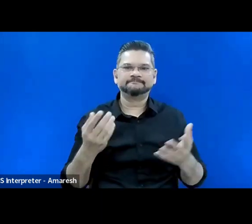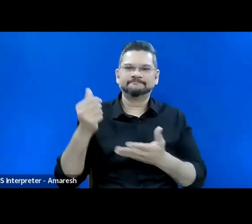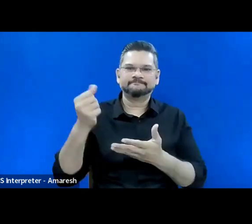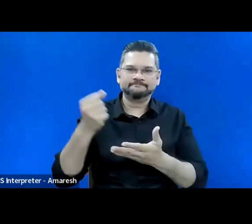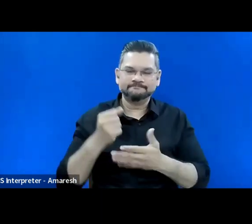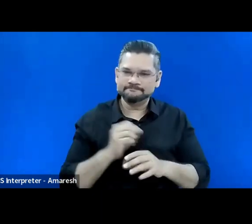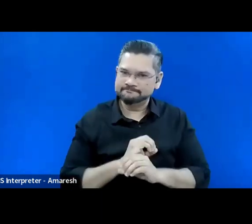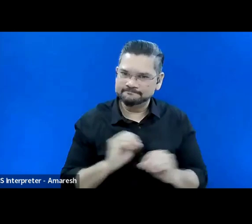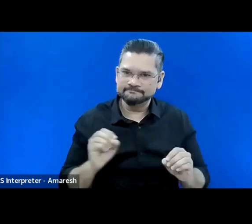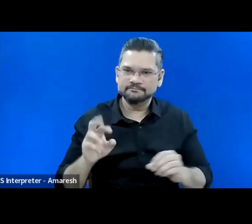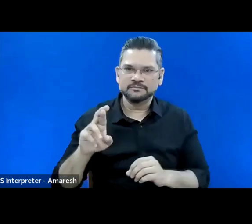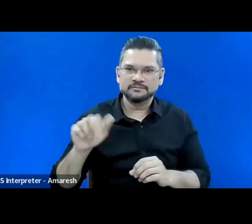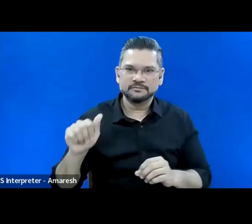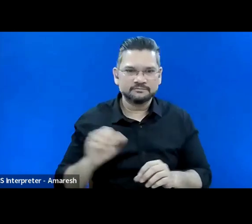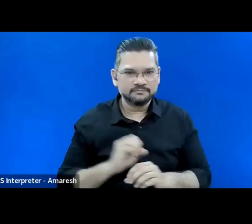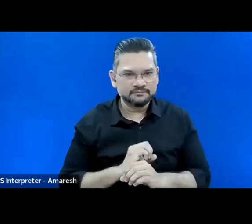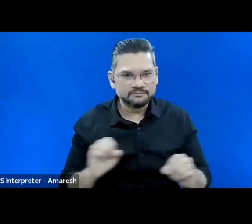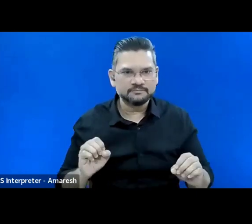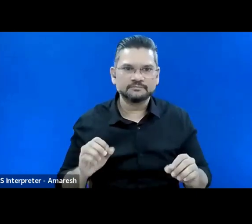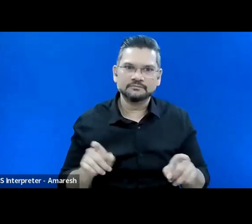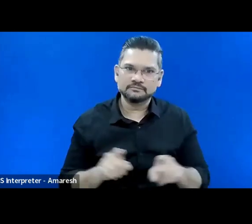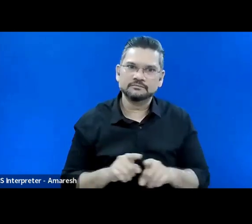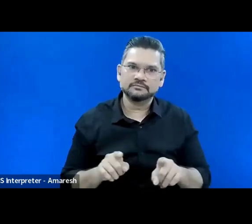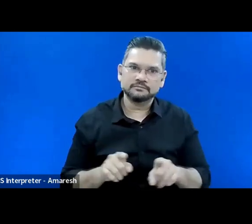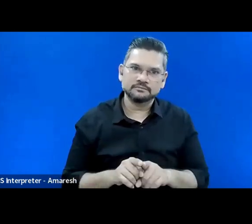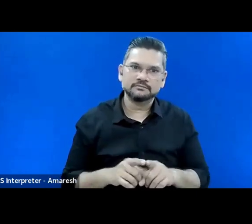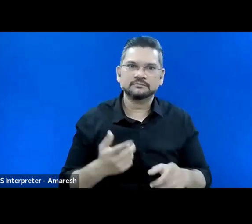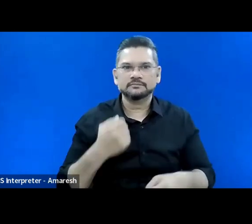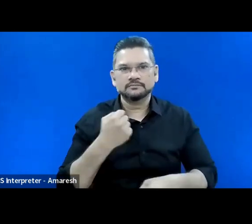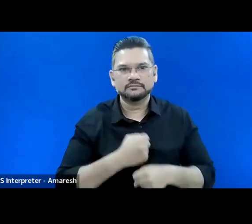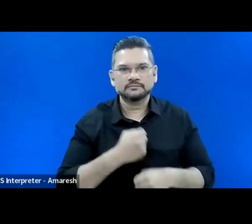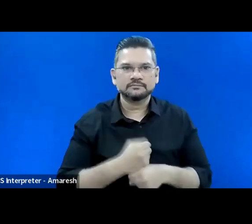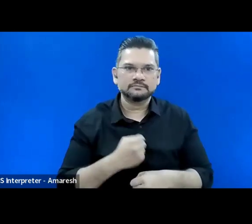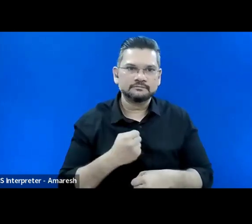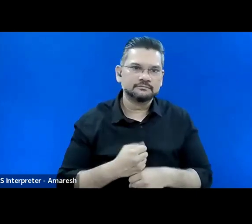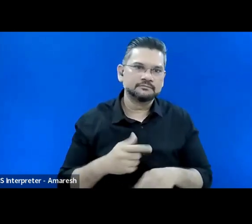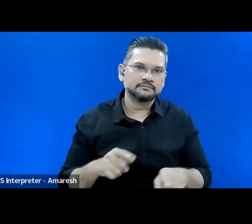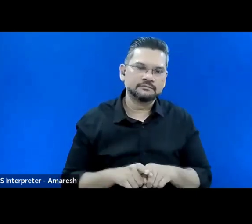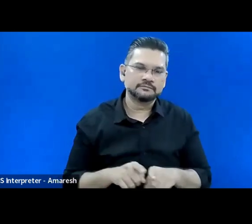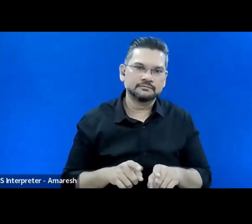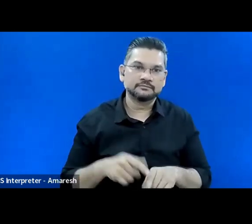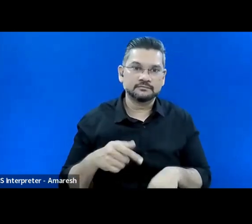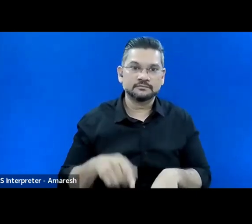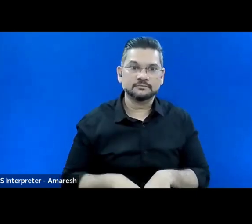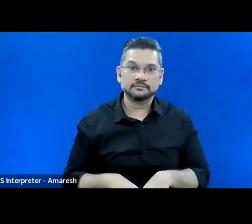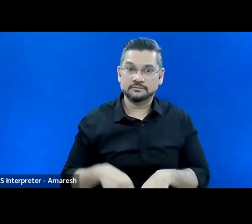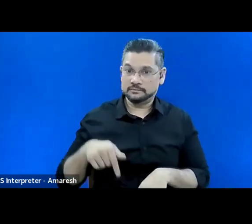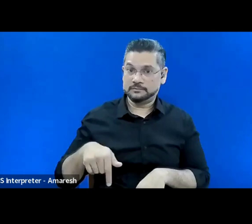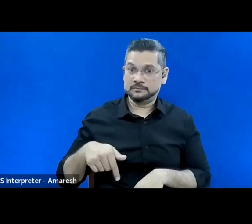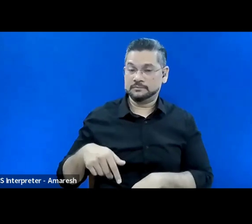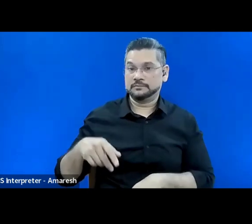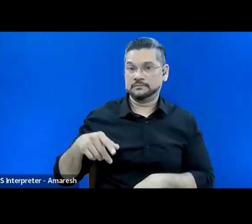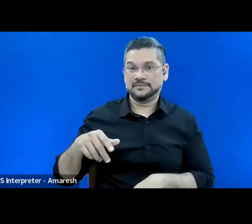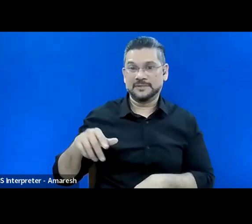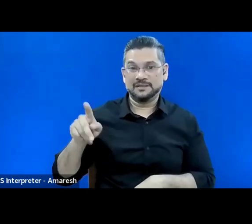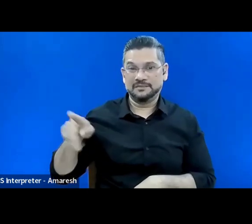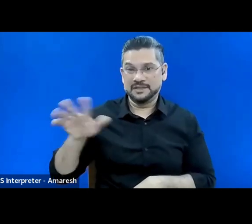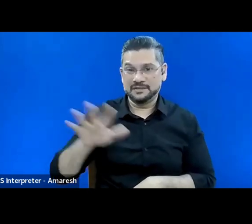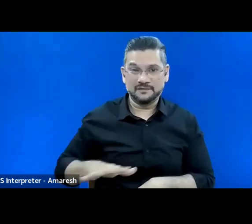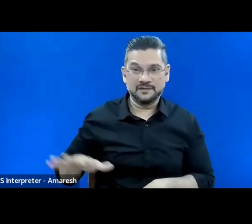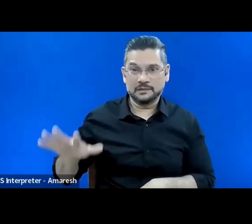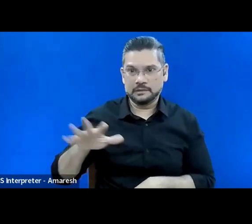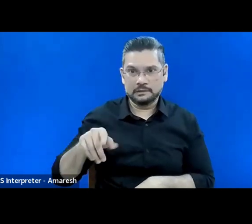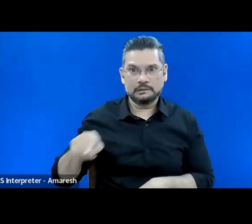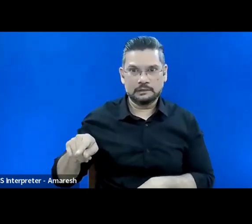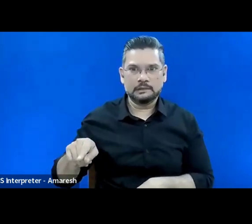reasonable accommodations not provided, and similarly to employment. For us here in the Pacific, once you have a mental illness, it is really tough.